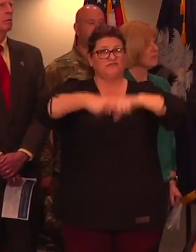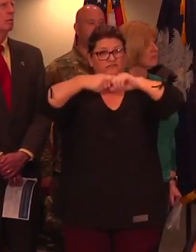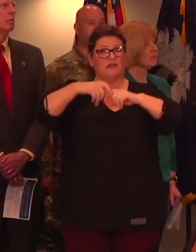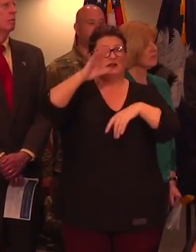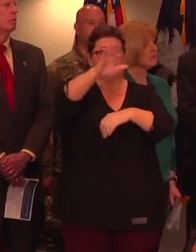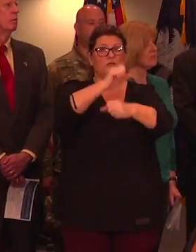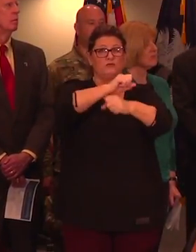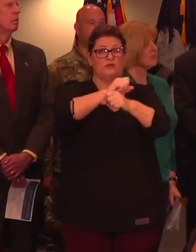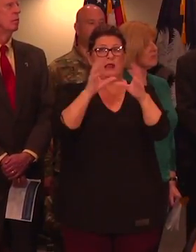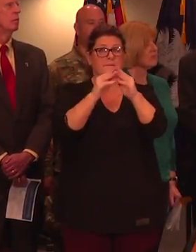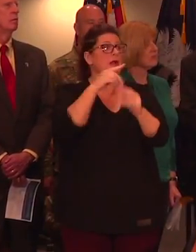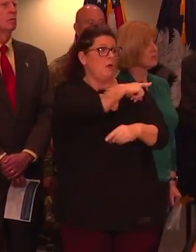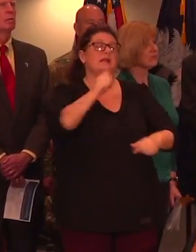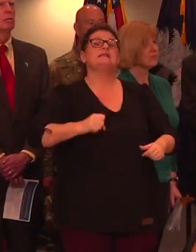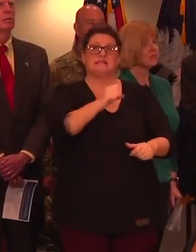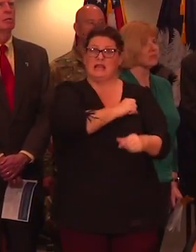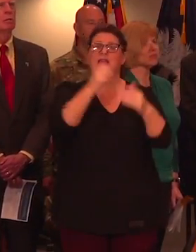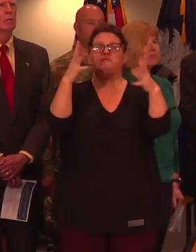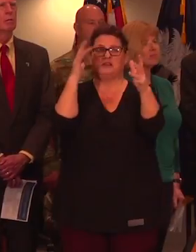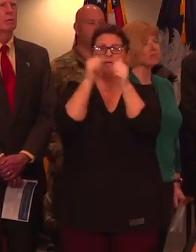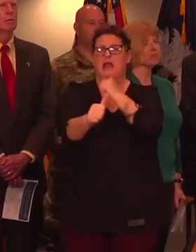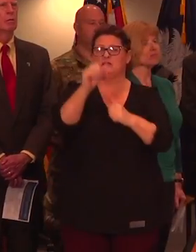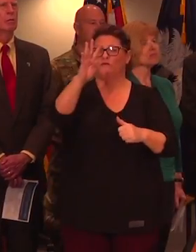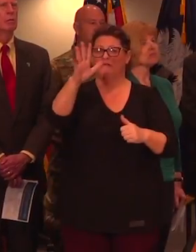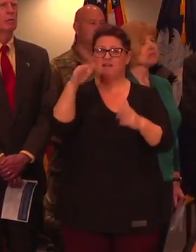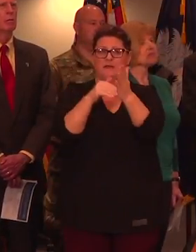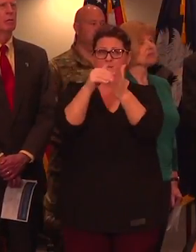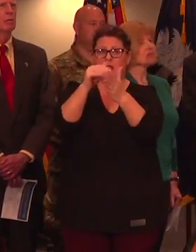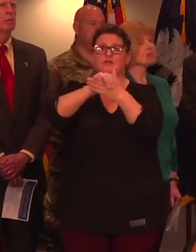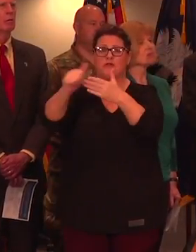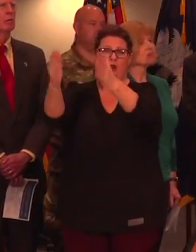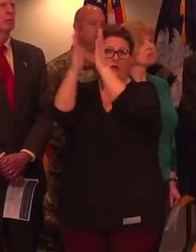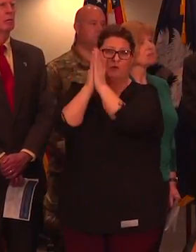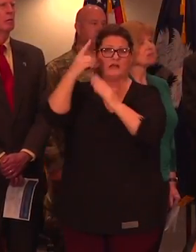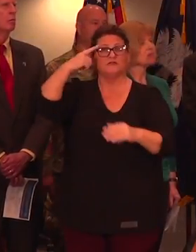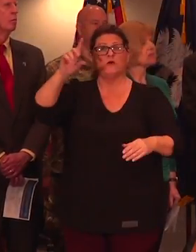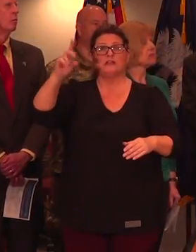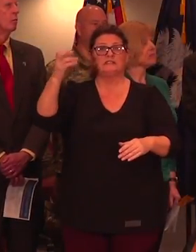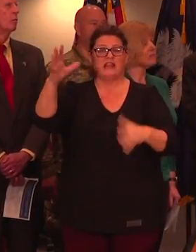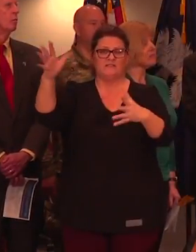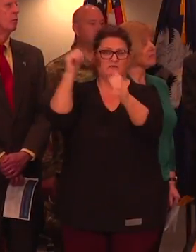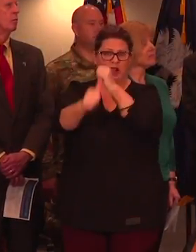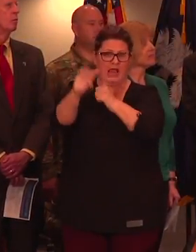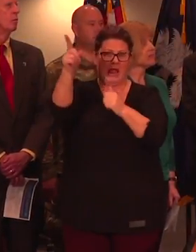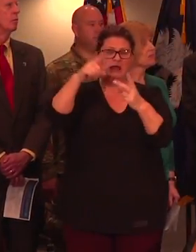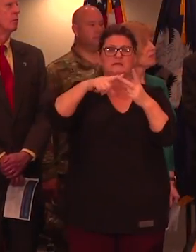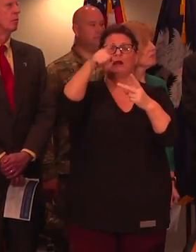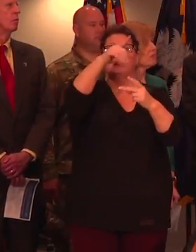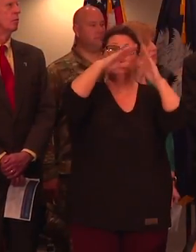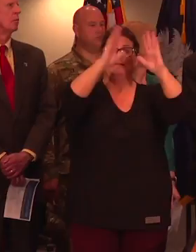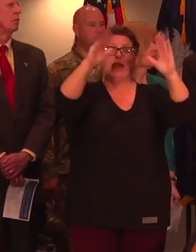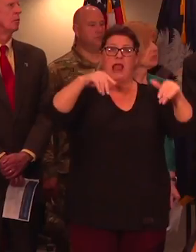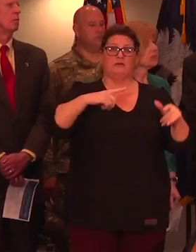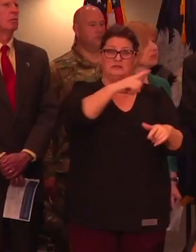are. Today, the Senate passed the $45 million request for DHEC, and the House is coming in